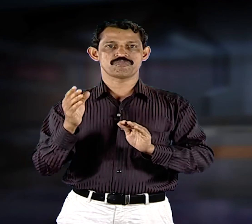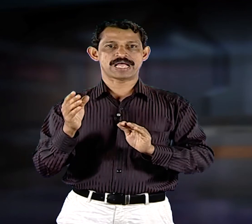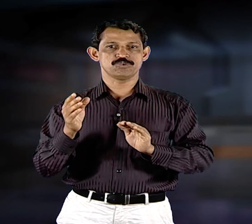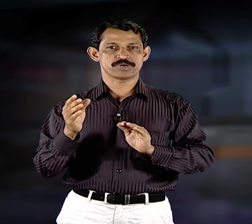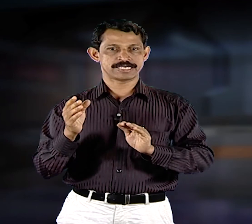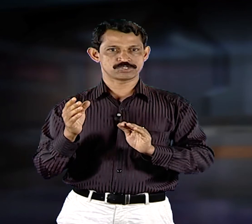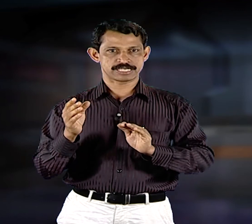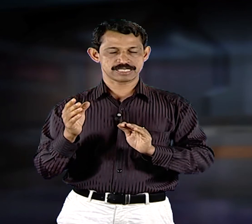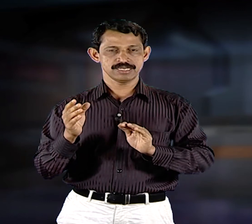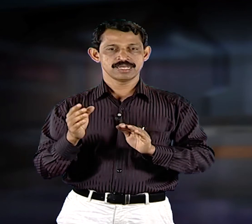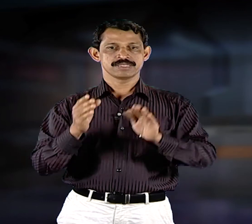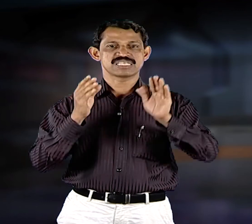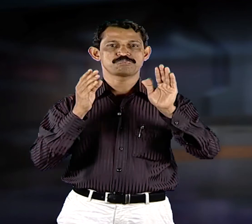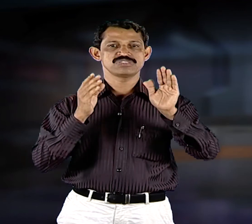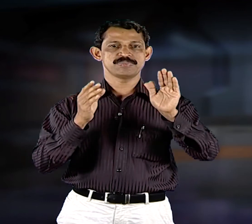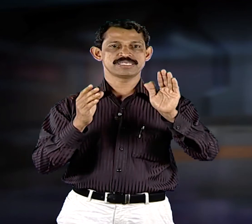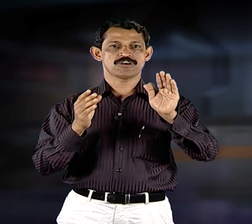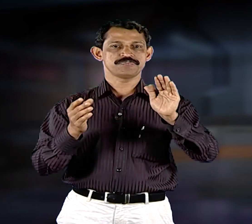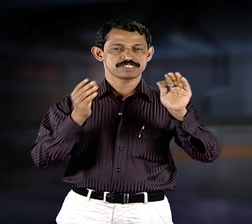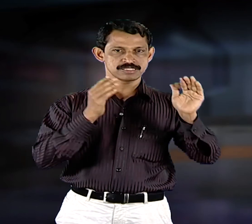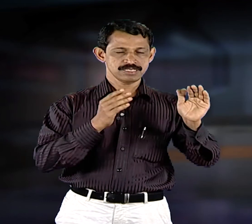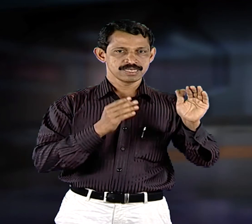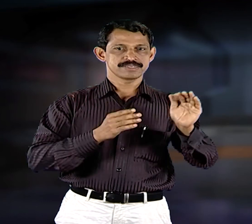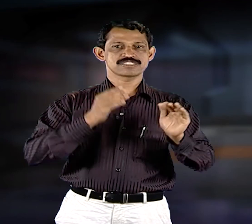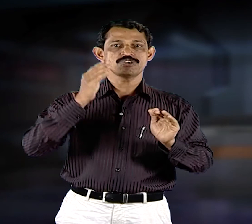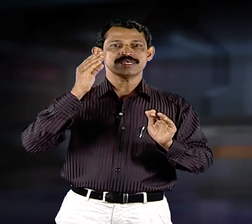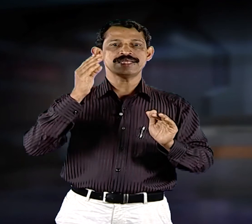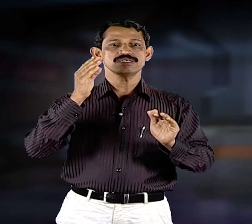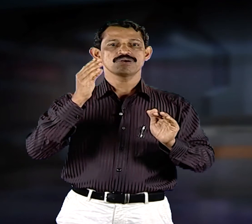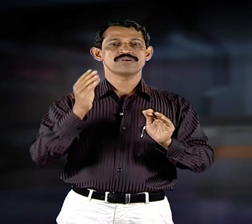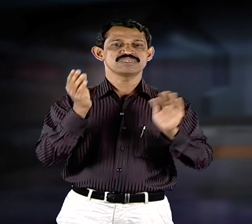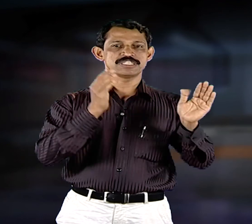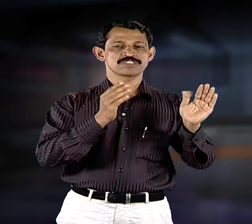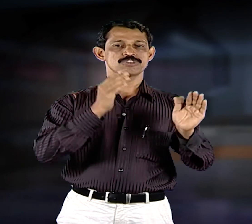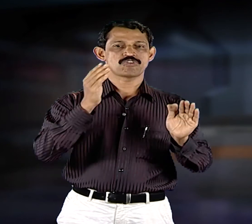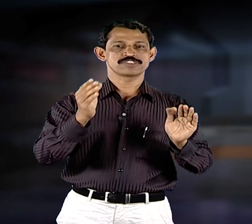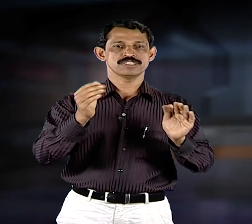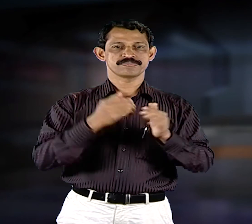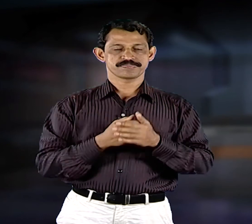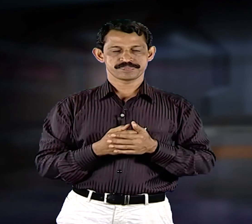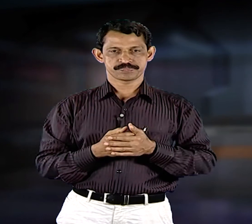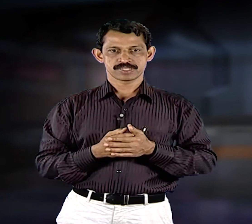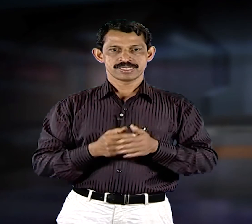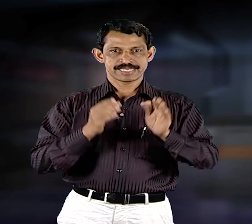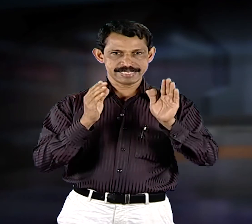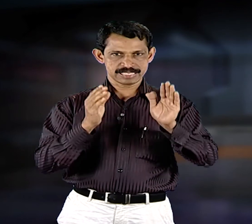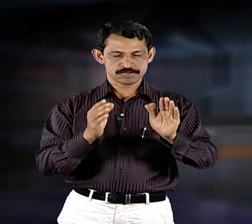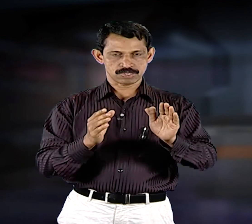value oriented education, the responsibility of the teacher does not end or diminish towards it. Any individual